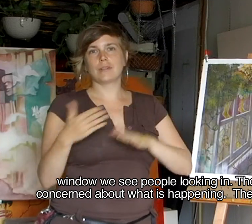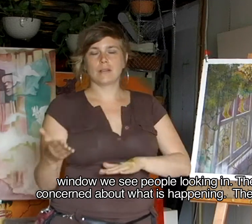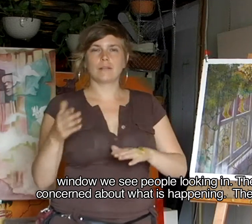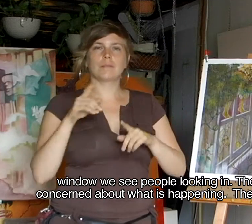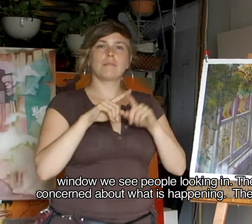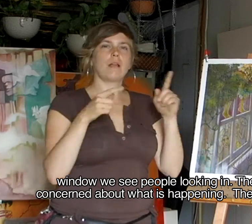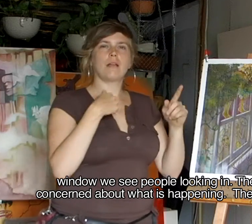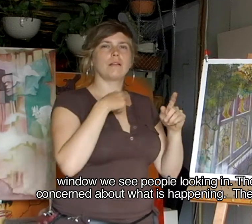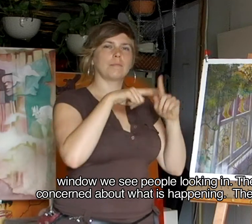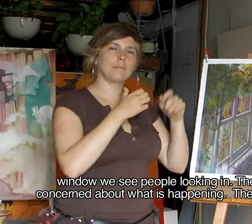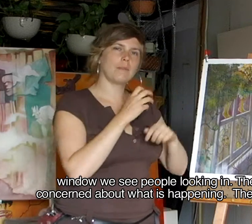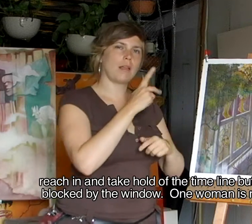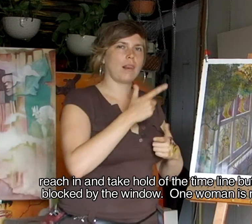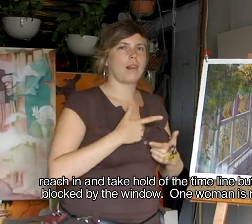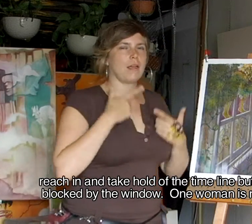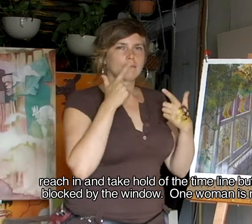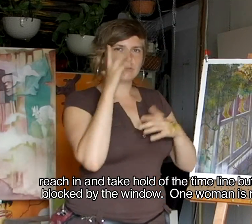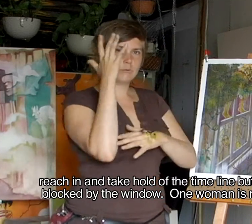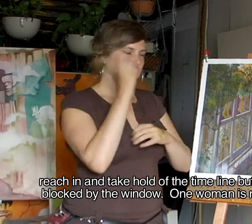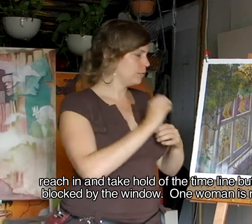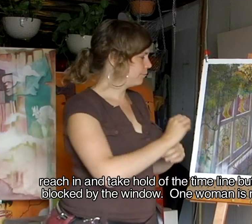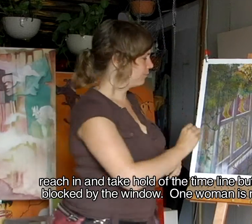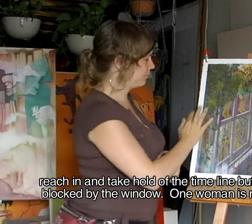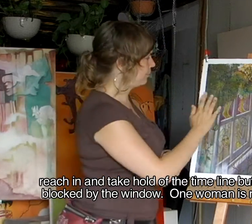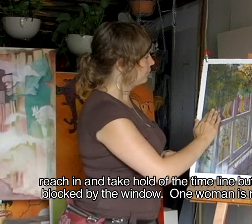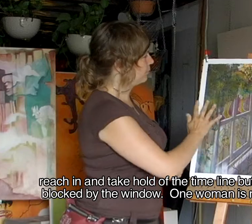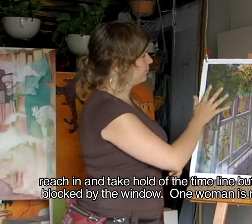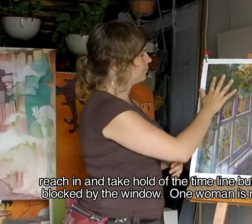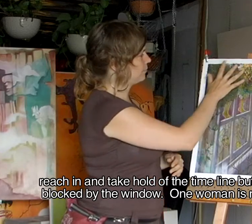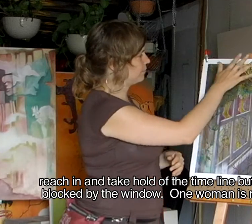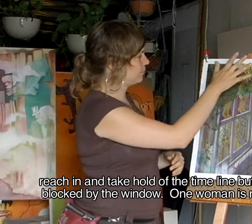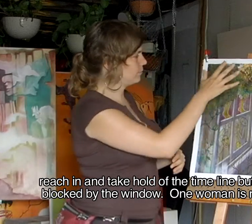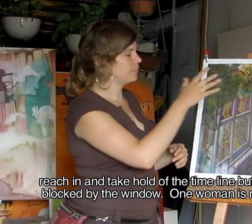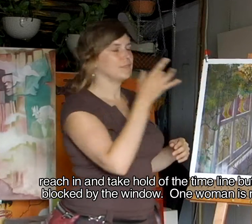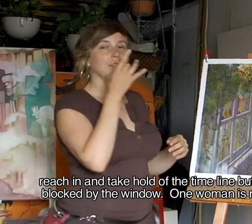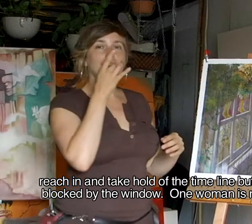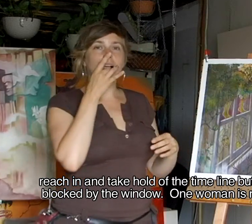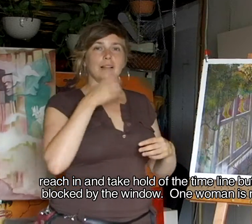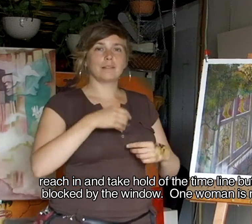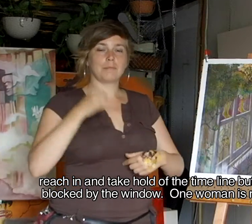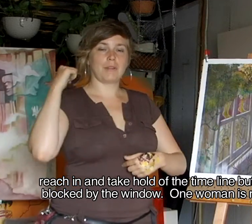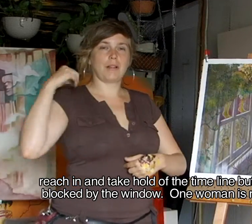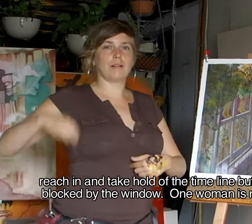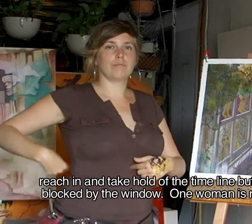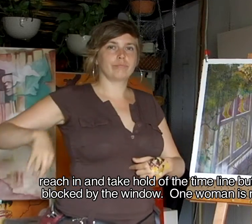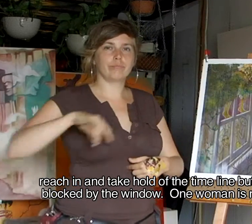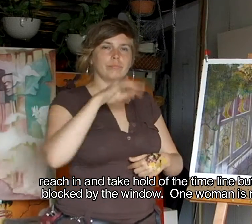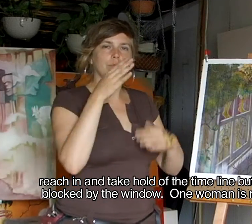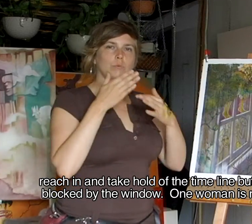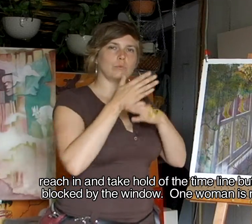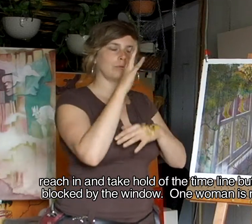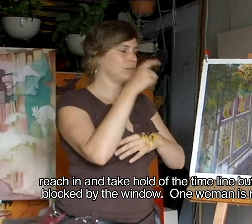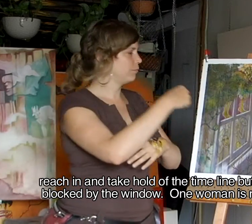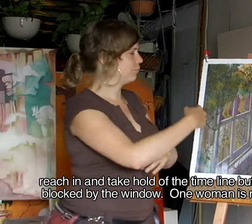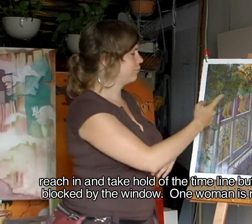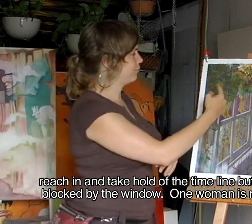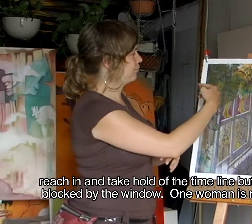see what the future holds. But there is no worry, we have hope. At the window we see people